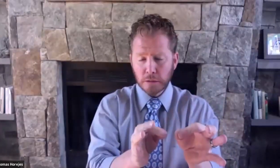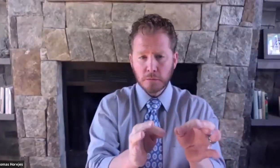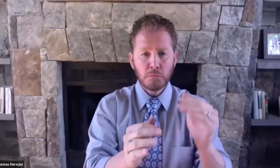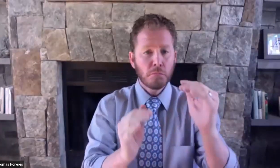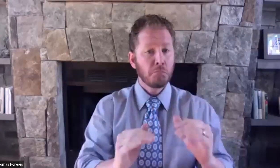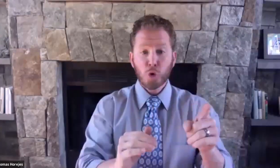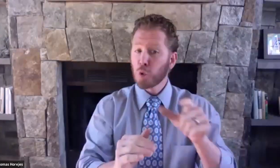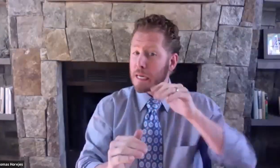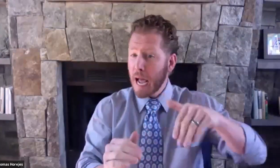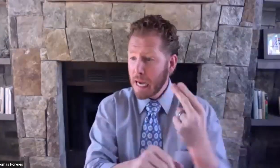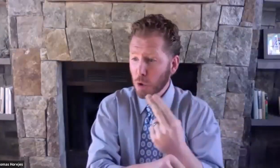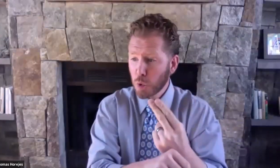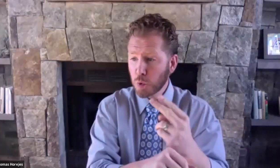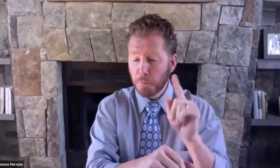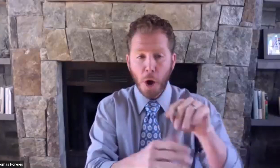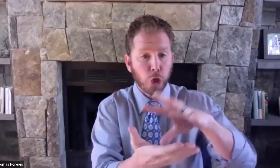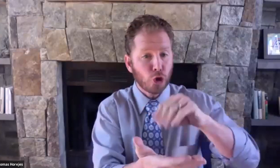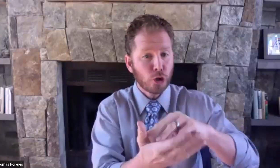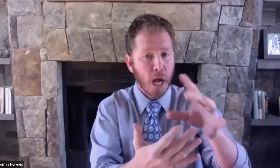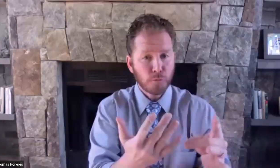captioning, auto captions.